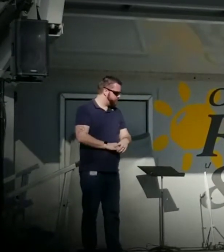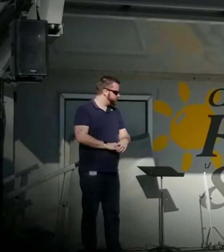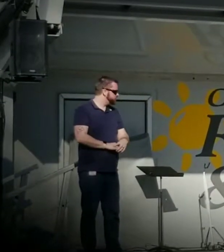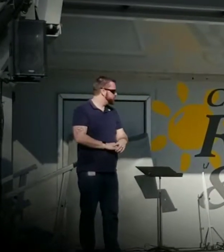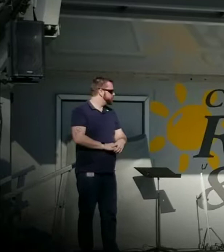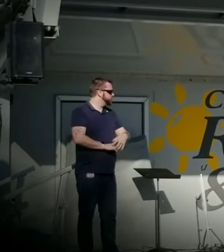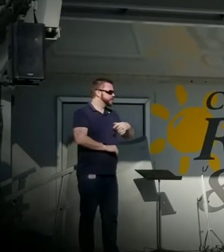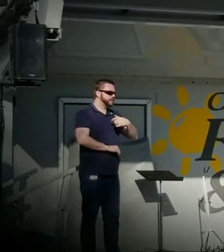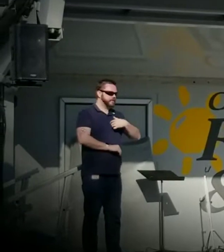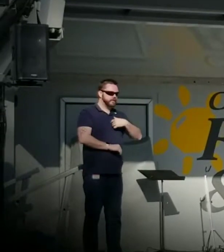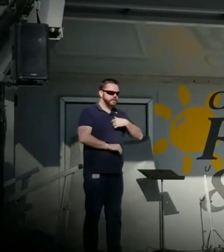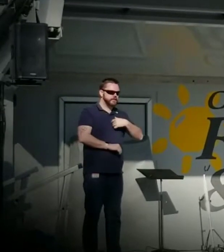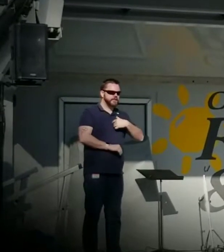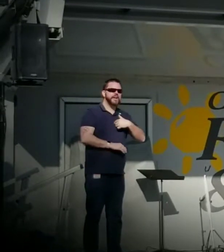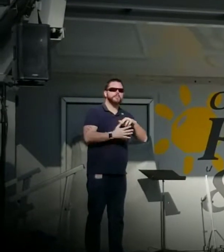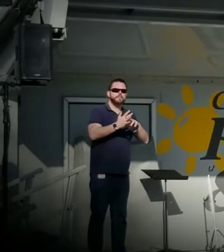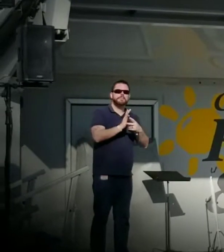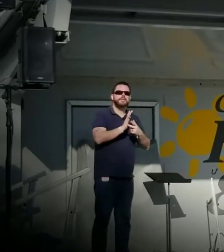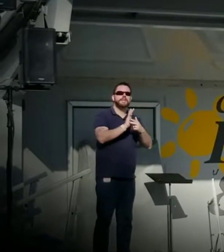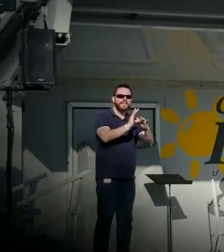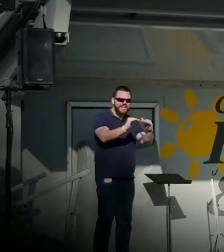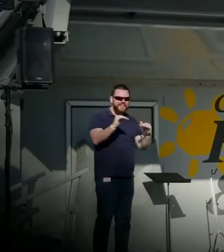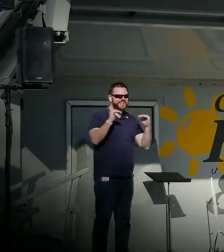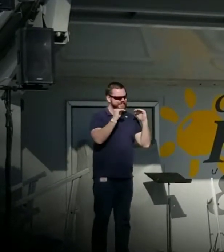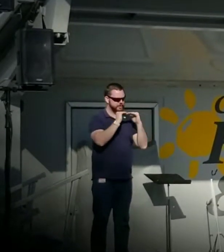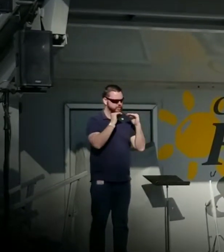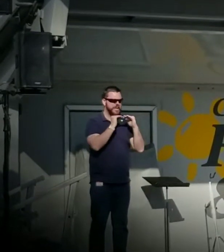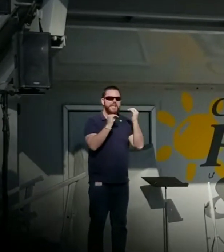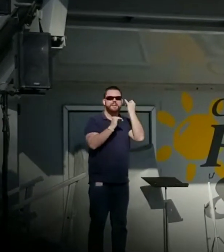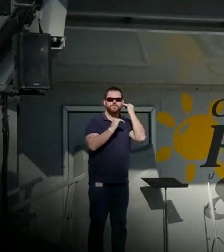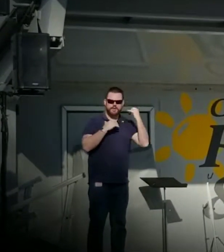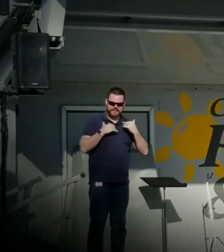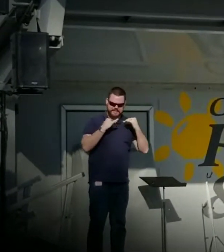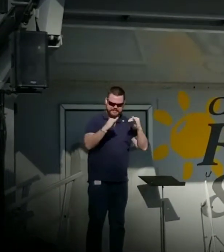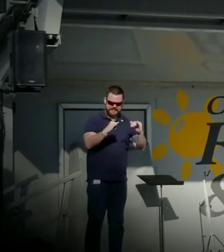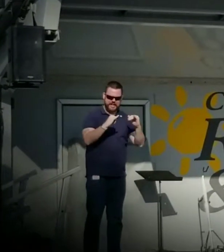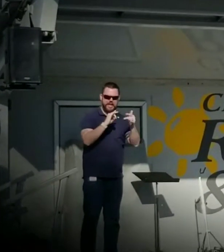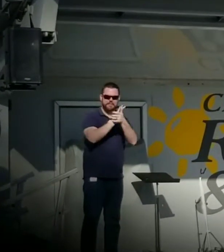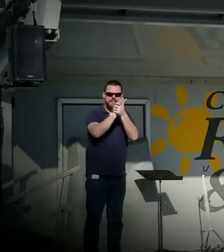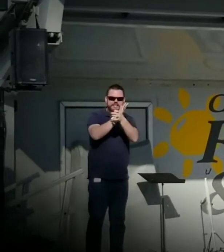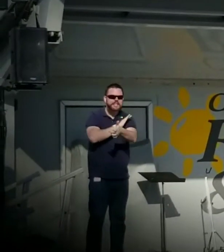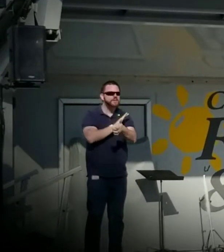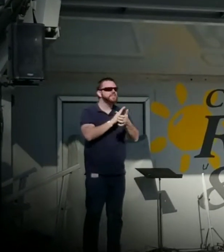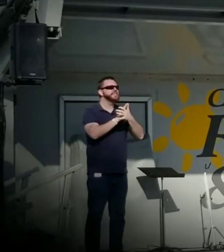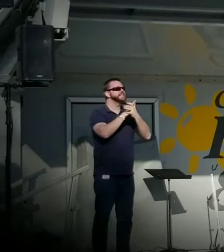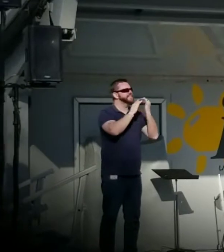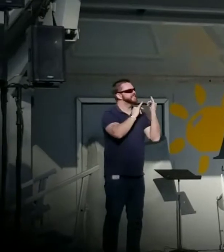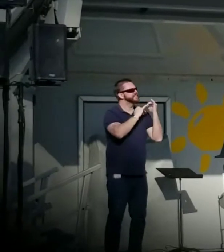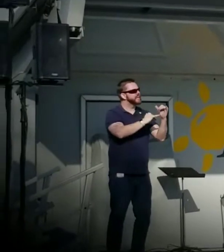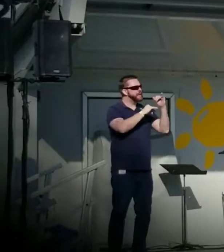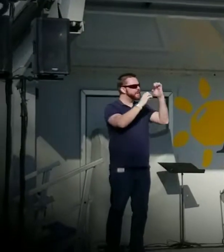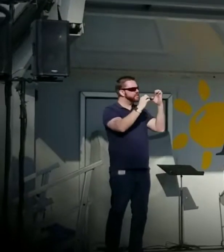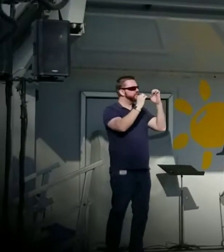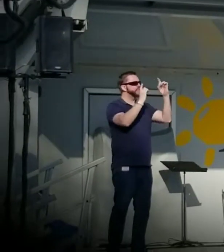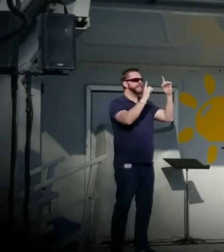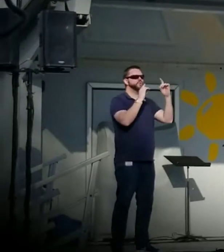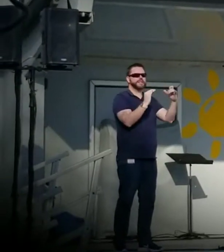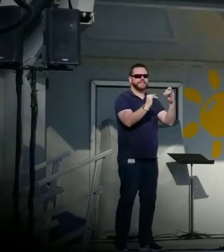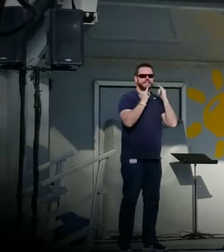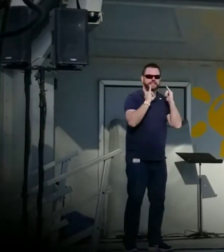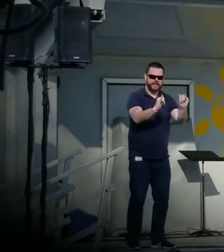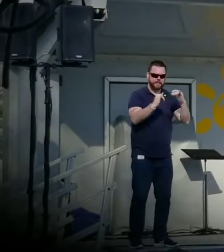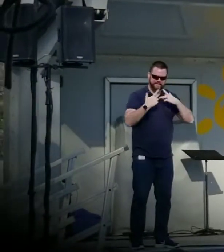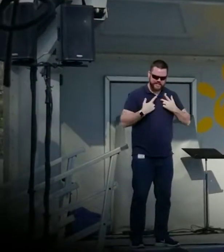And I mean on an equal basis. If we have the same skill set, the same education, the same